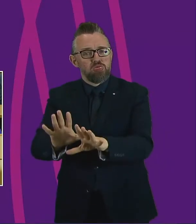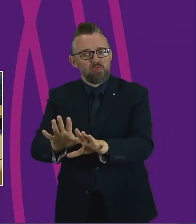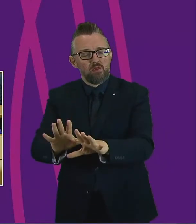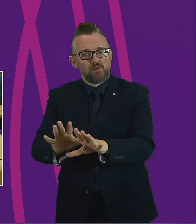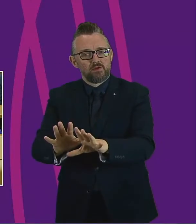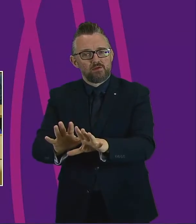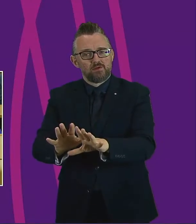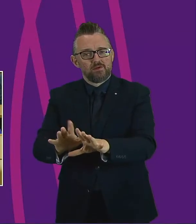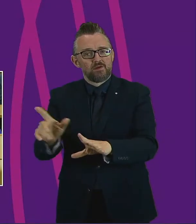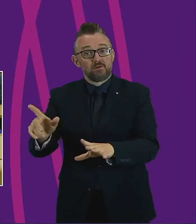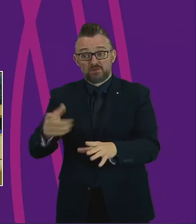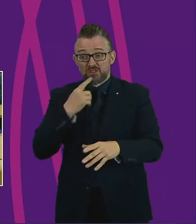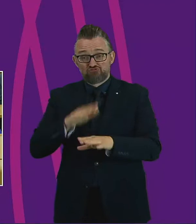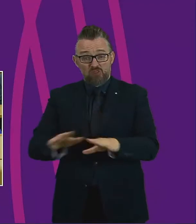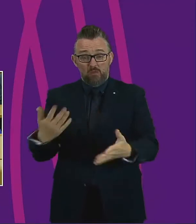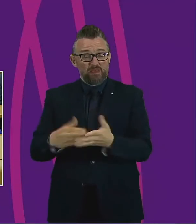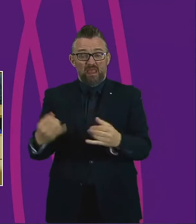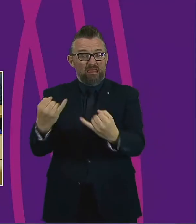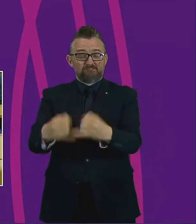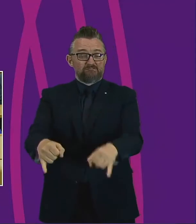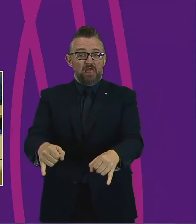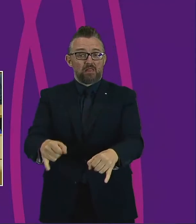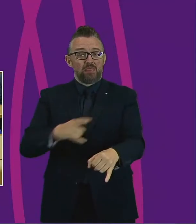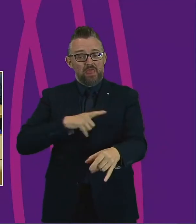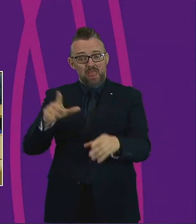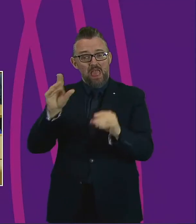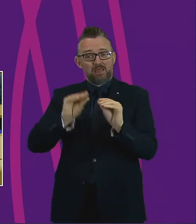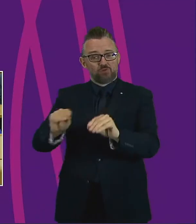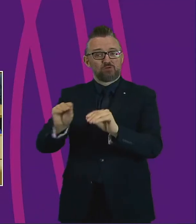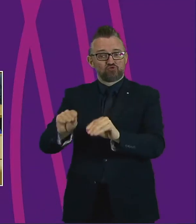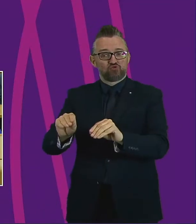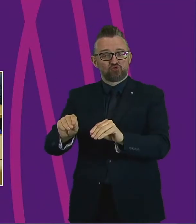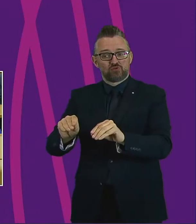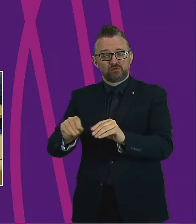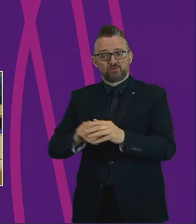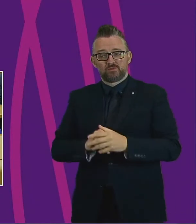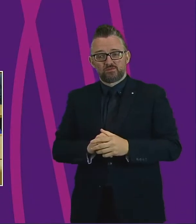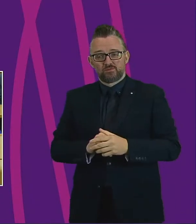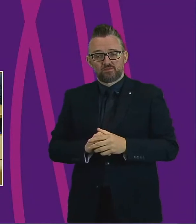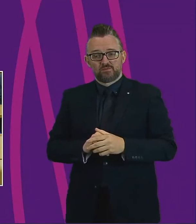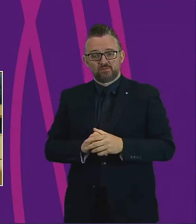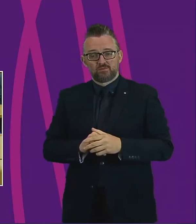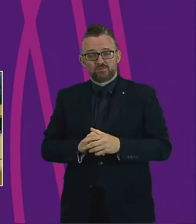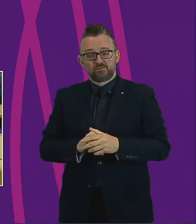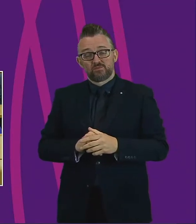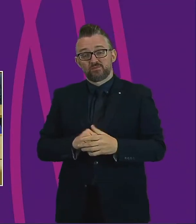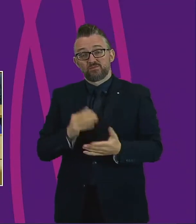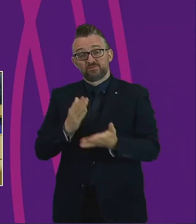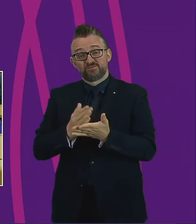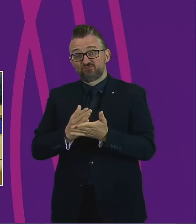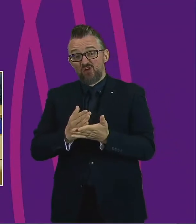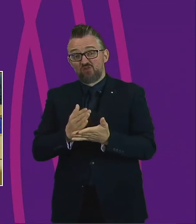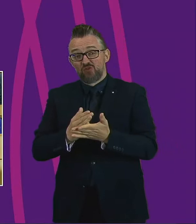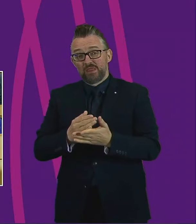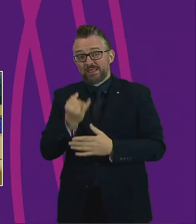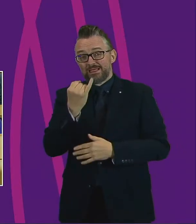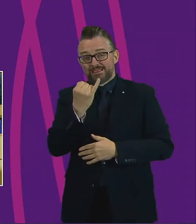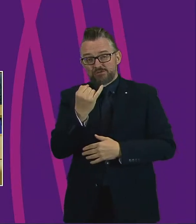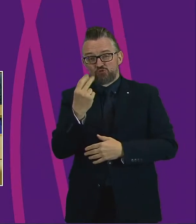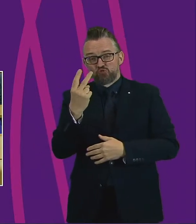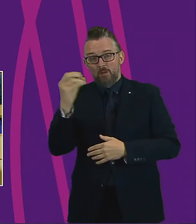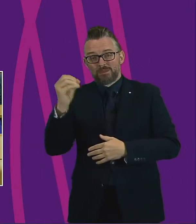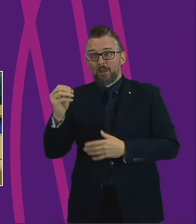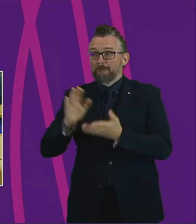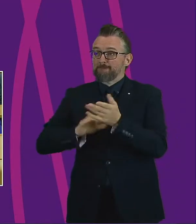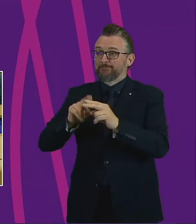been failed by the government's response to their educational needs in this crisis. Indeed, as many as 62% of